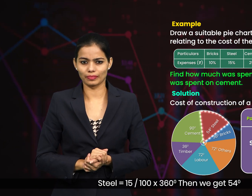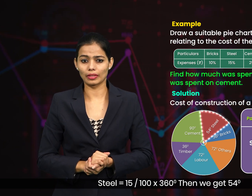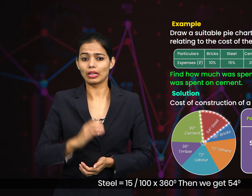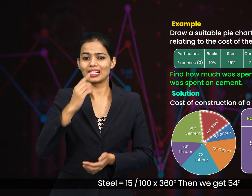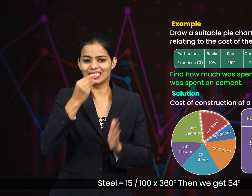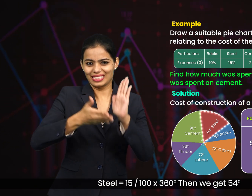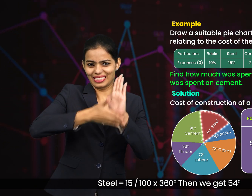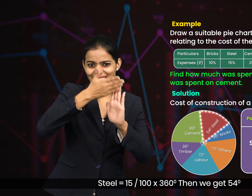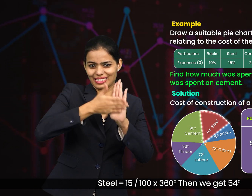54 degree.